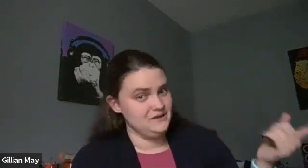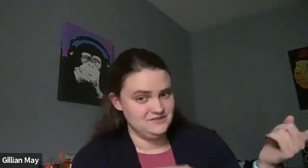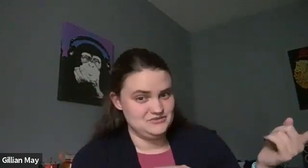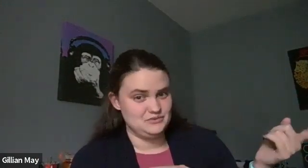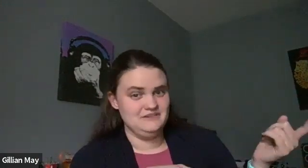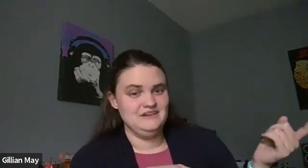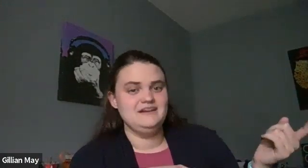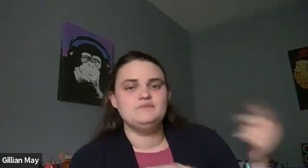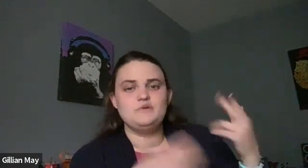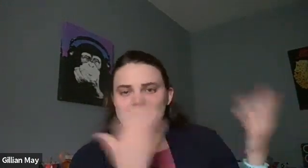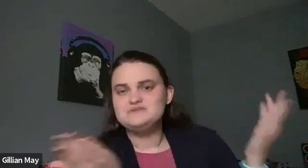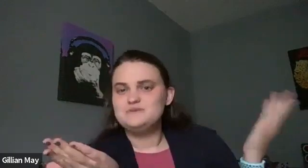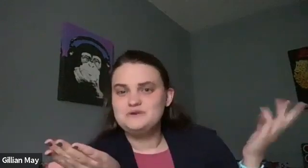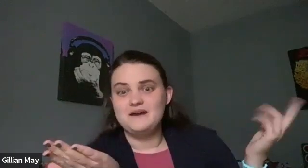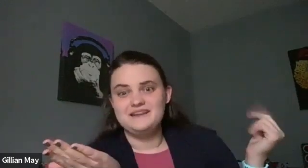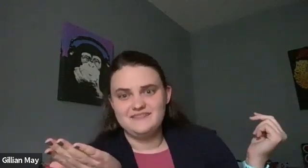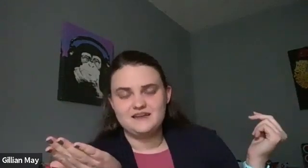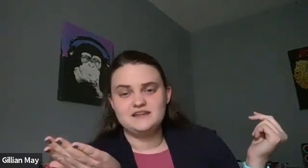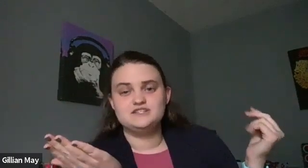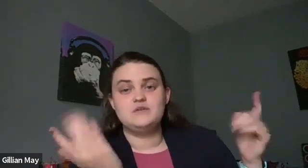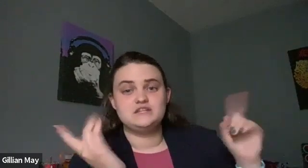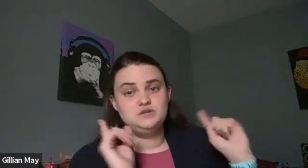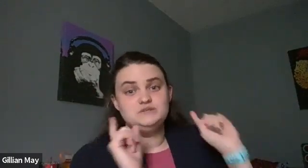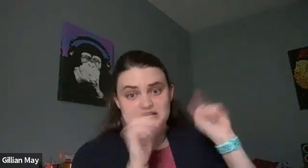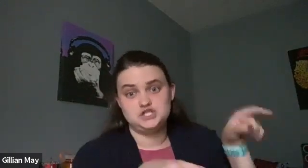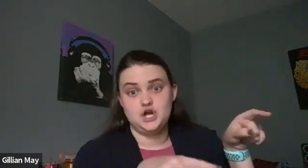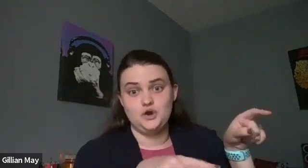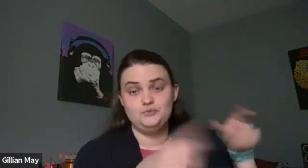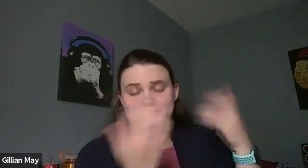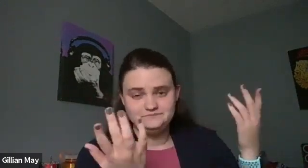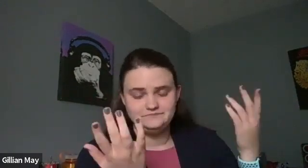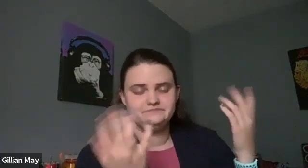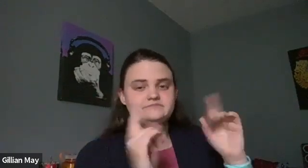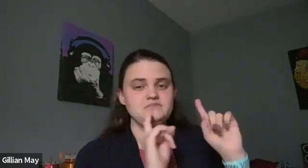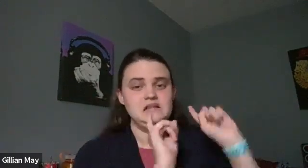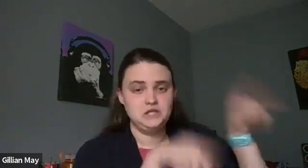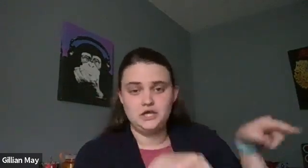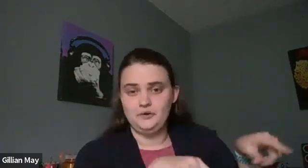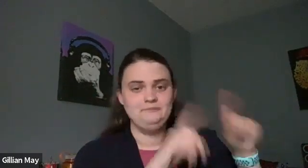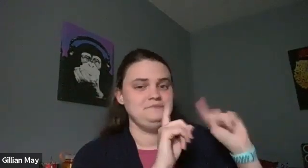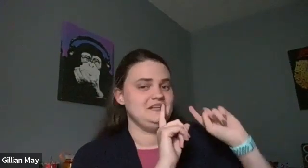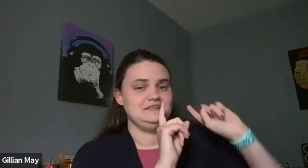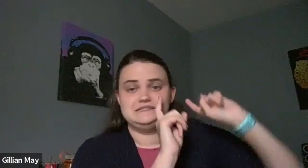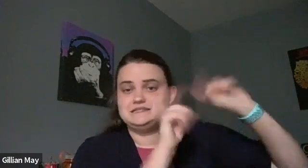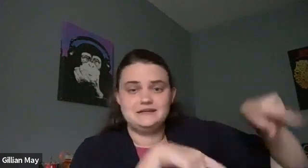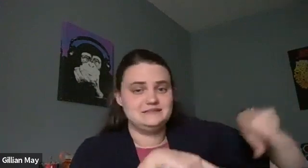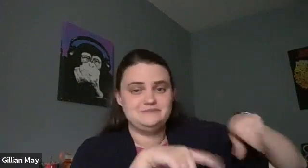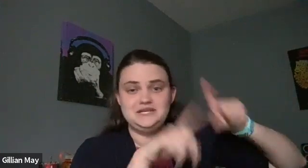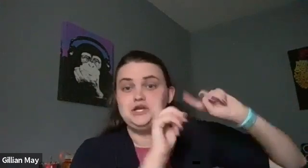to the store. But we use the word run in that. And so that's when you would say just go. Go. Easiest sign as can be,